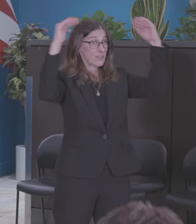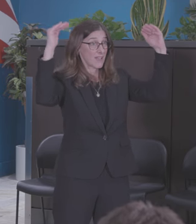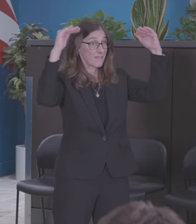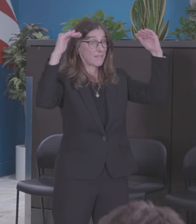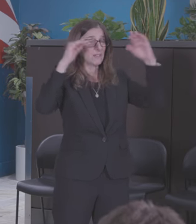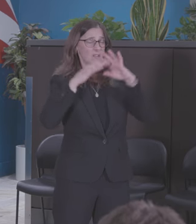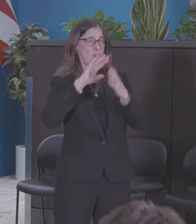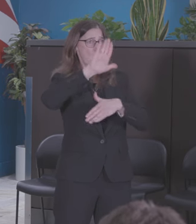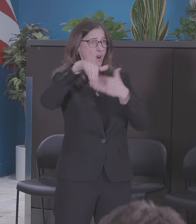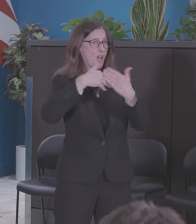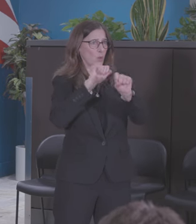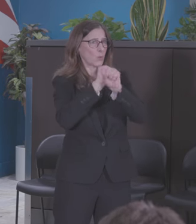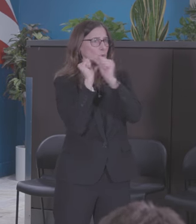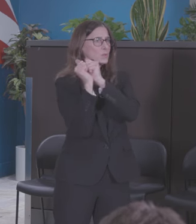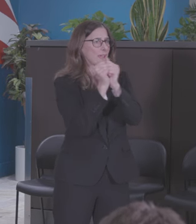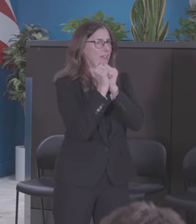done.